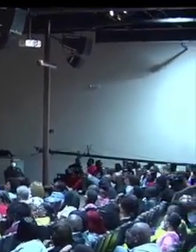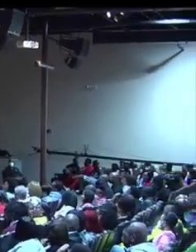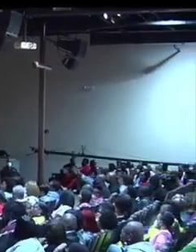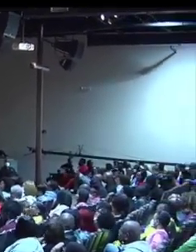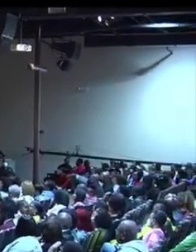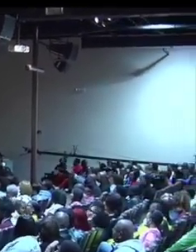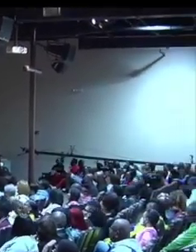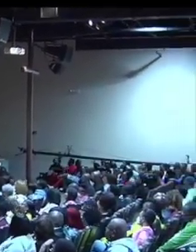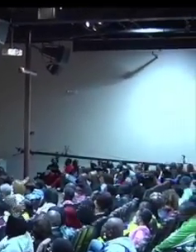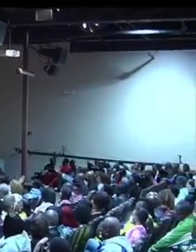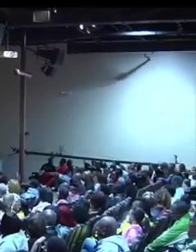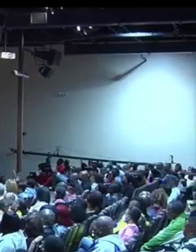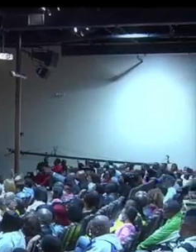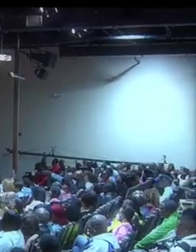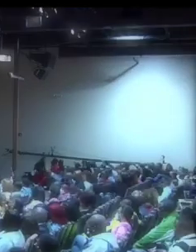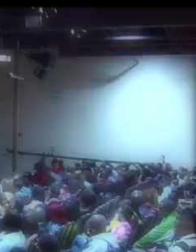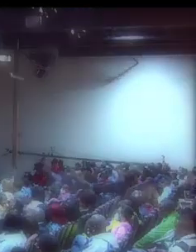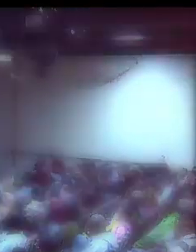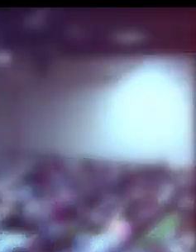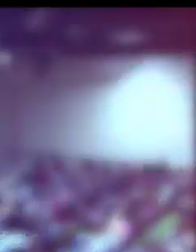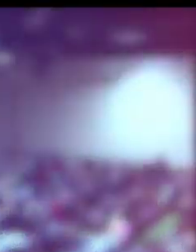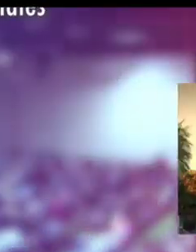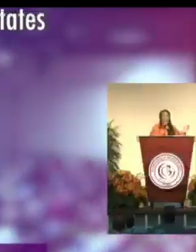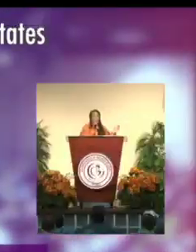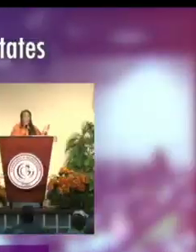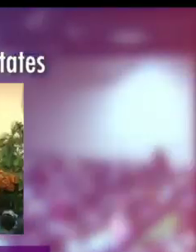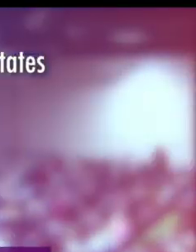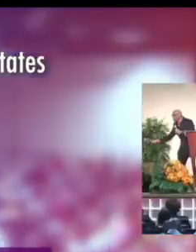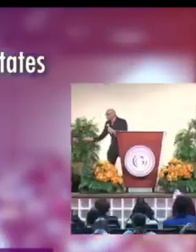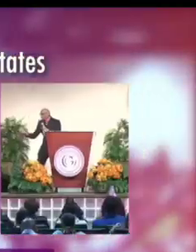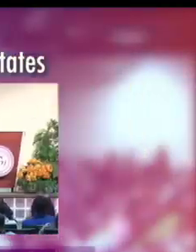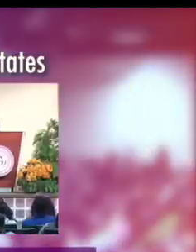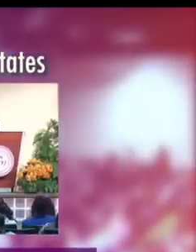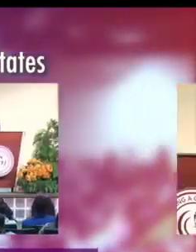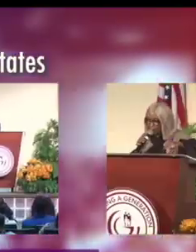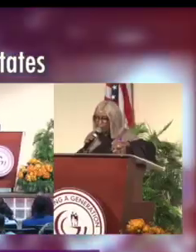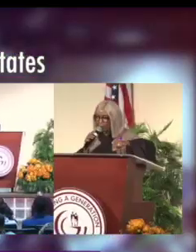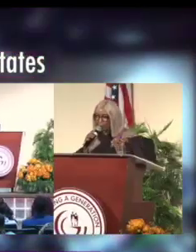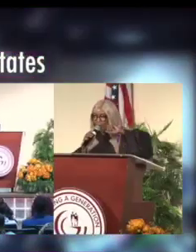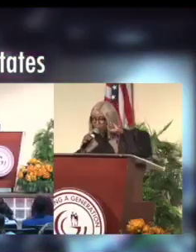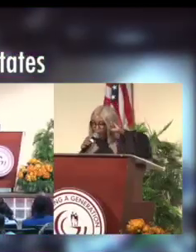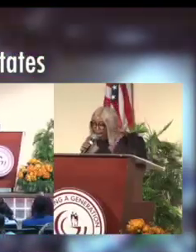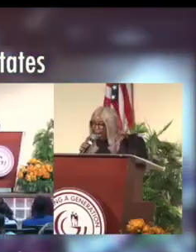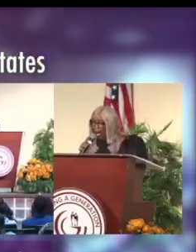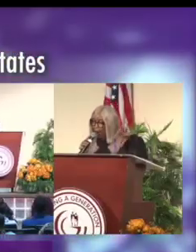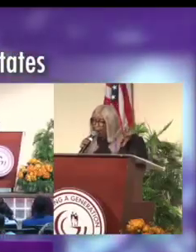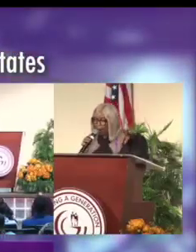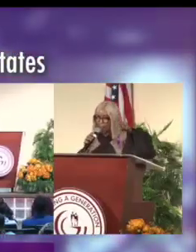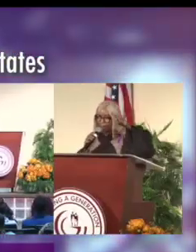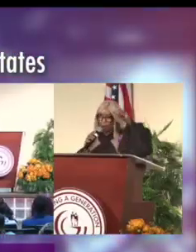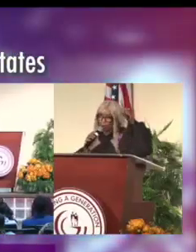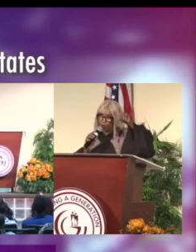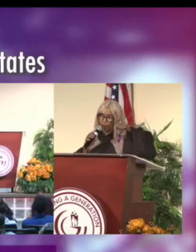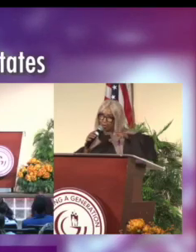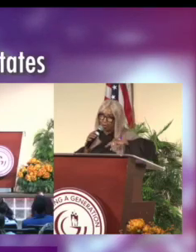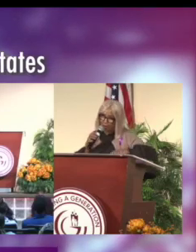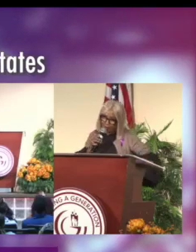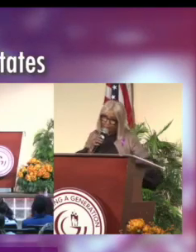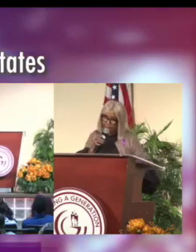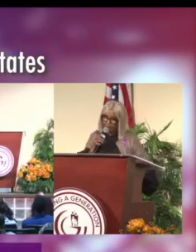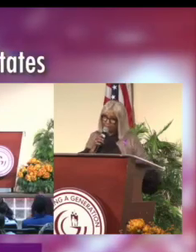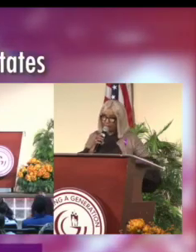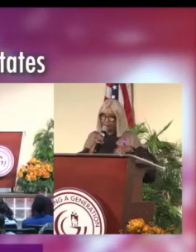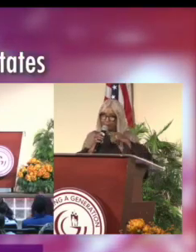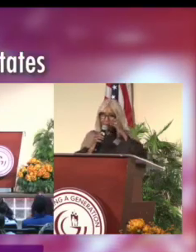lovable because they don't have enough Jesus in them. Dr. T. Debra and First Lady Jasmine Robinson, overseers Bishop Paul